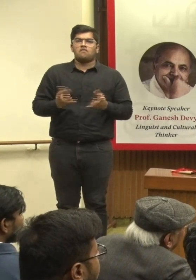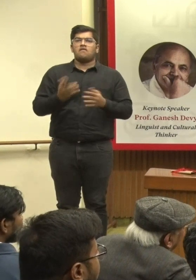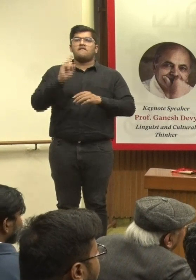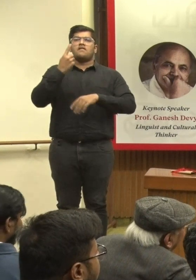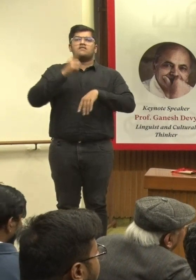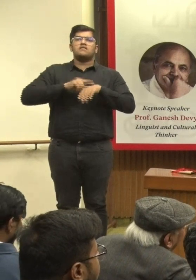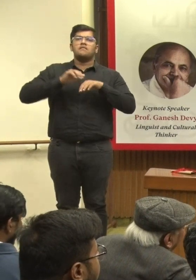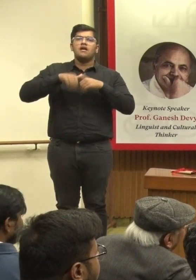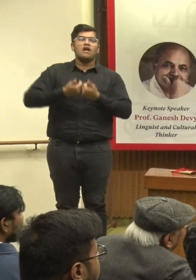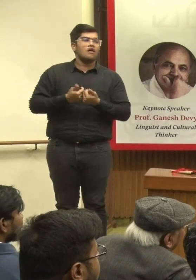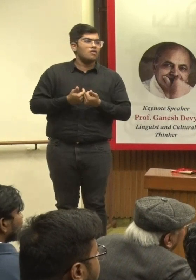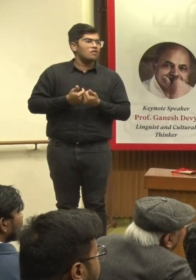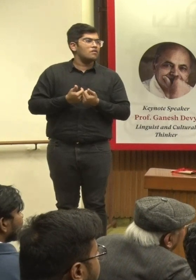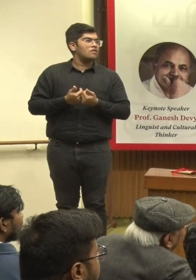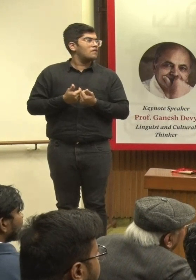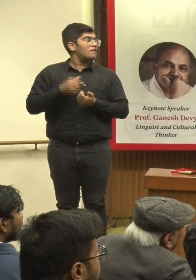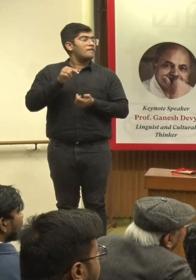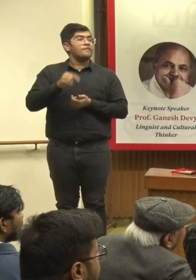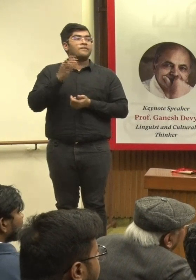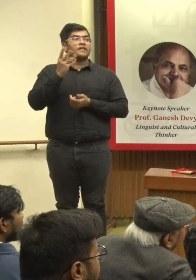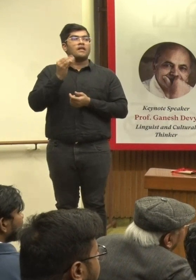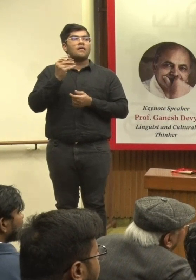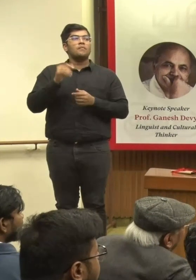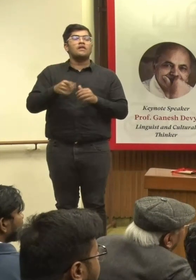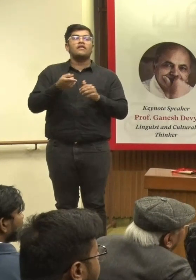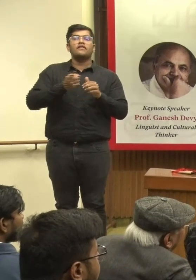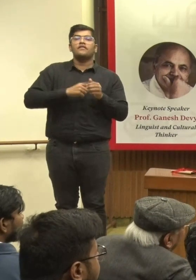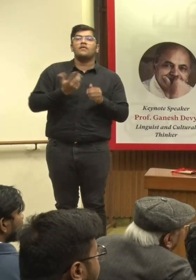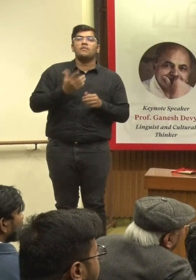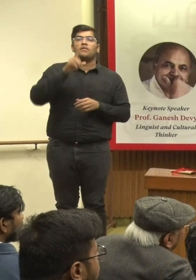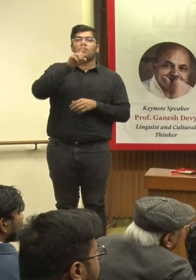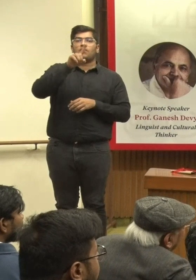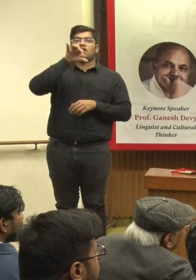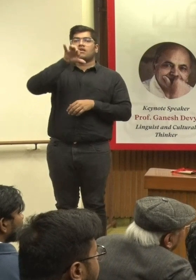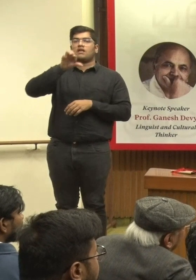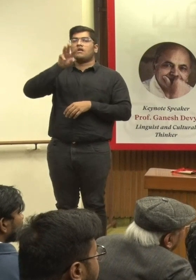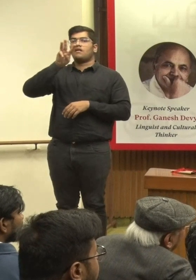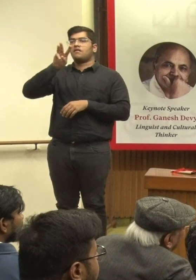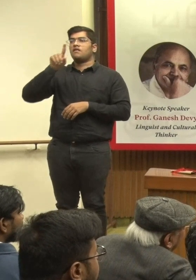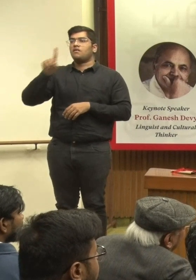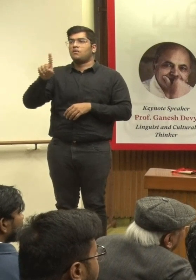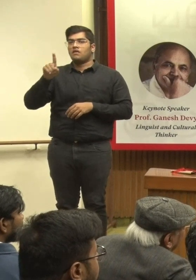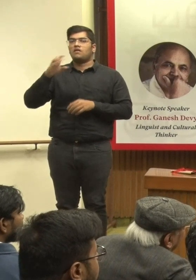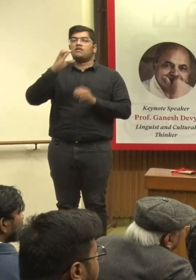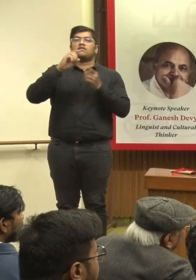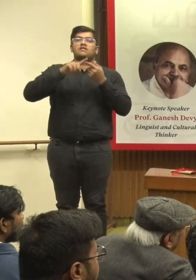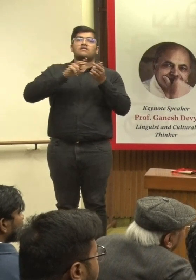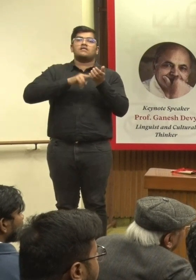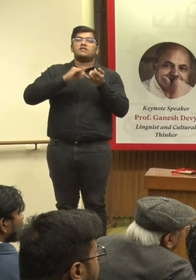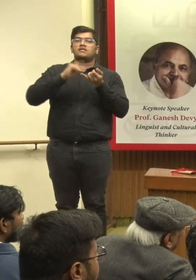The numbers are based on 1931 census, where the last count was made